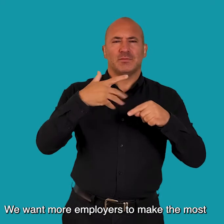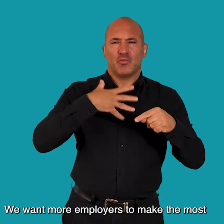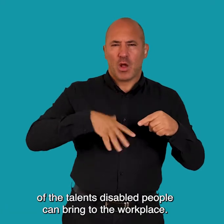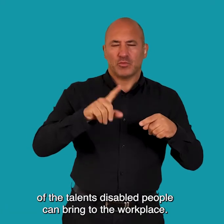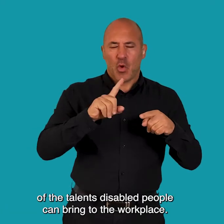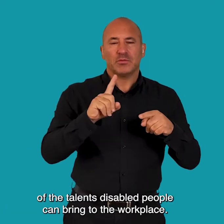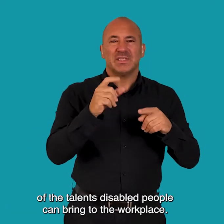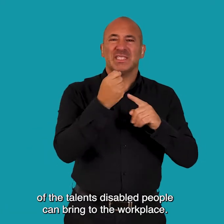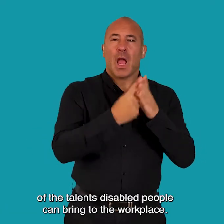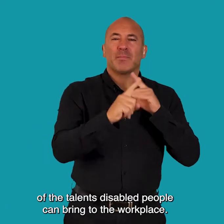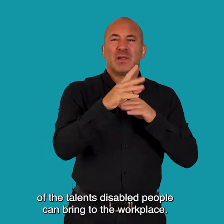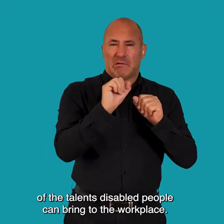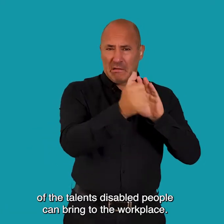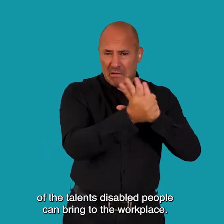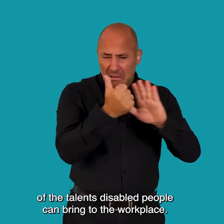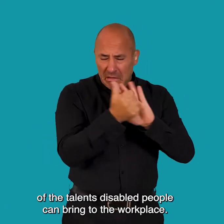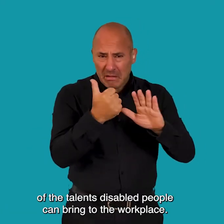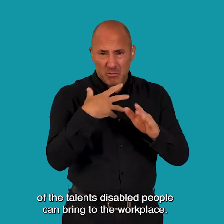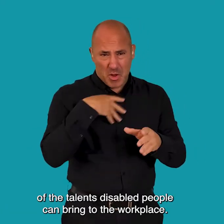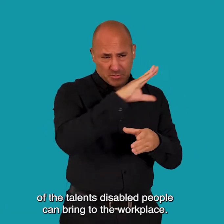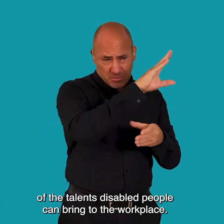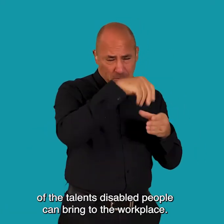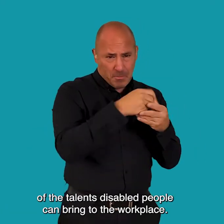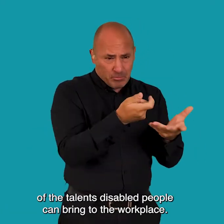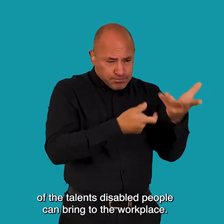of the talents disabled people can bring to the workplace.